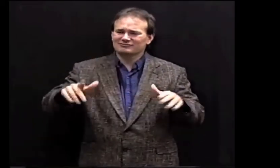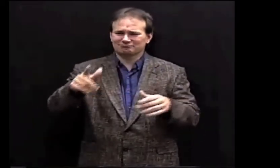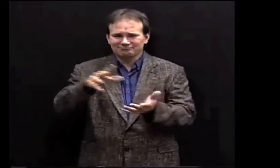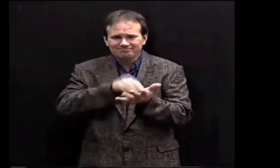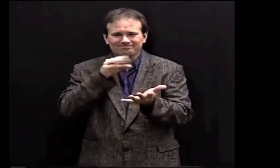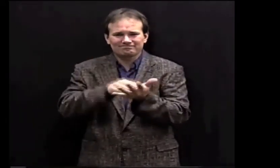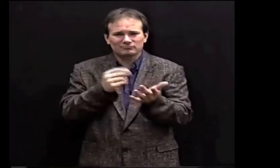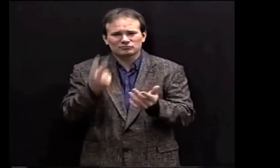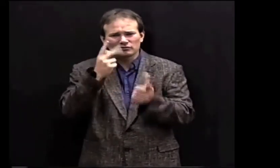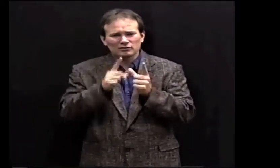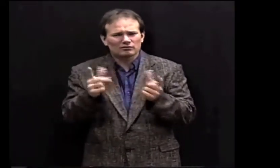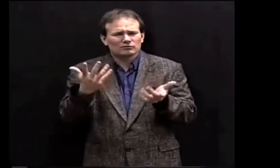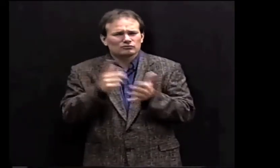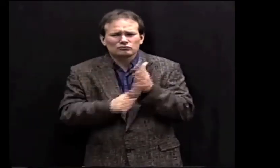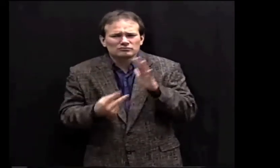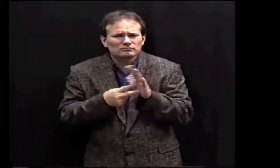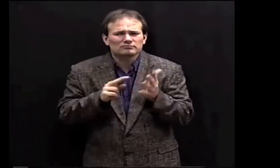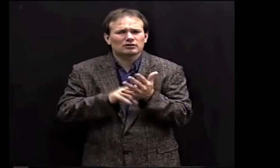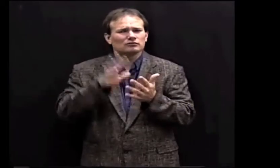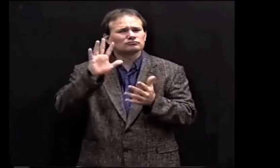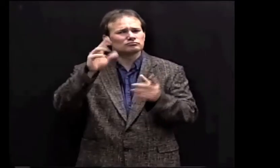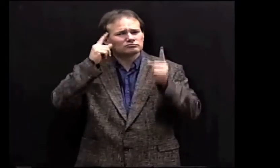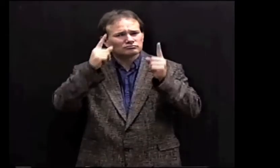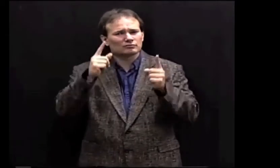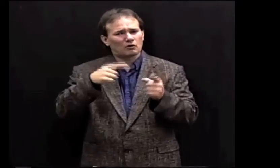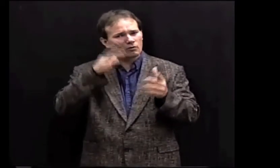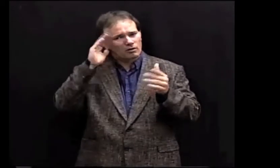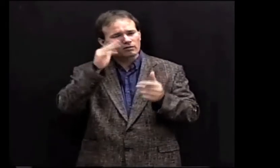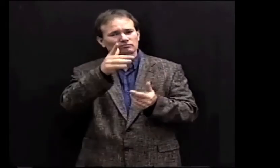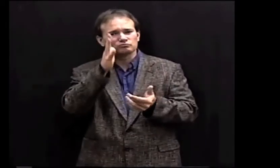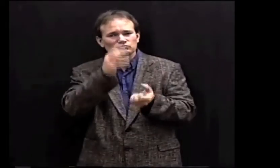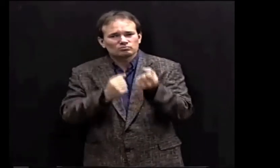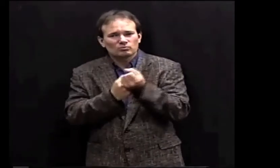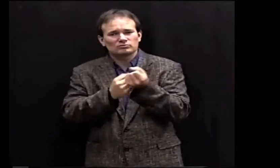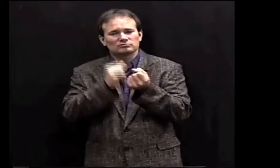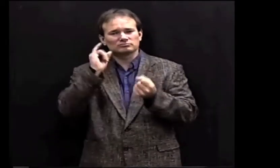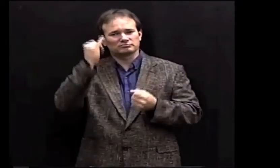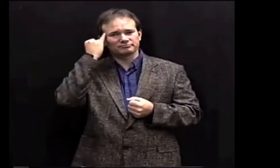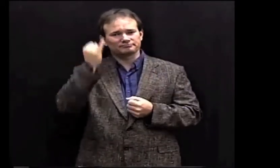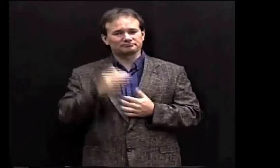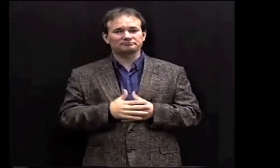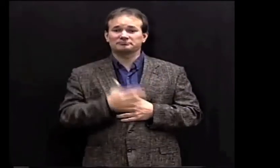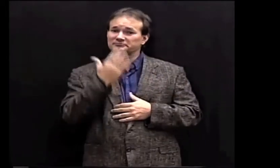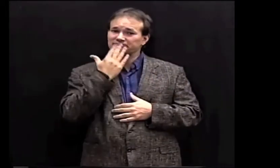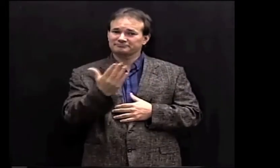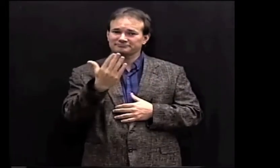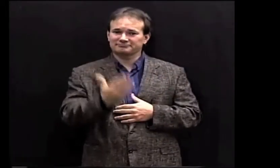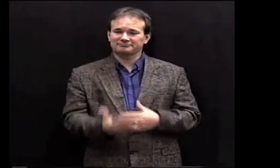bilingual, because that's the goal. I hope this helps you to support this idea, and thank you.